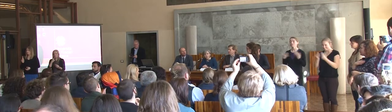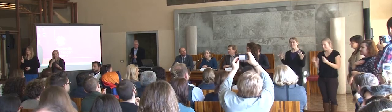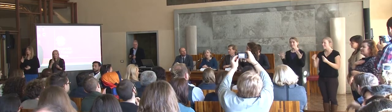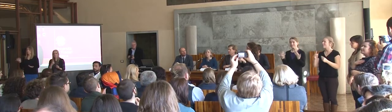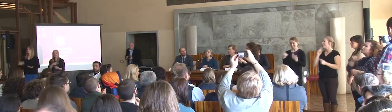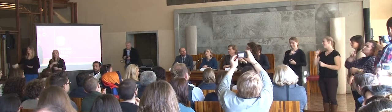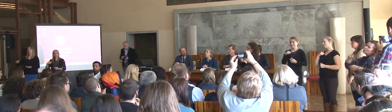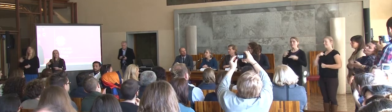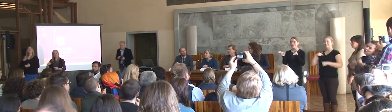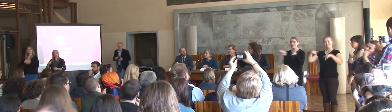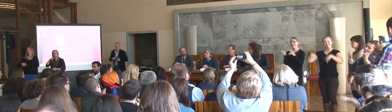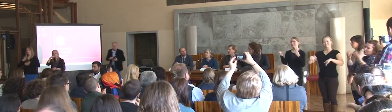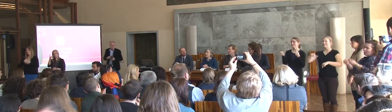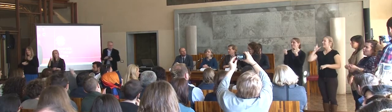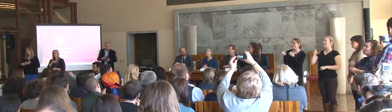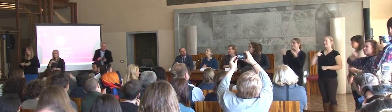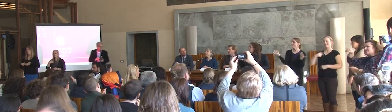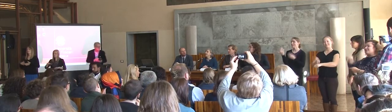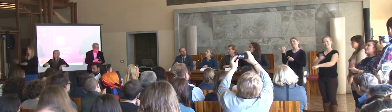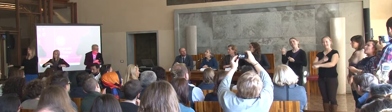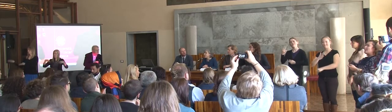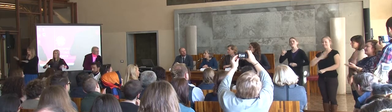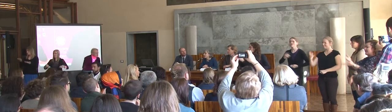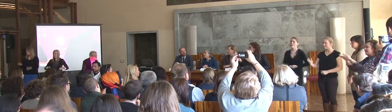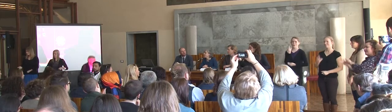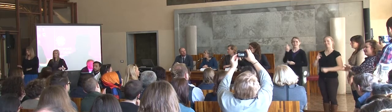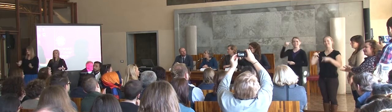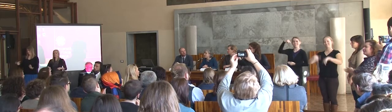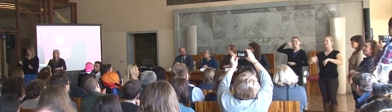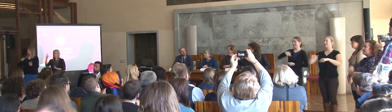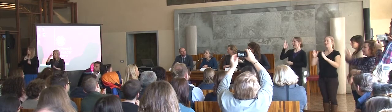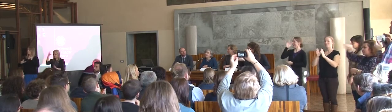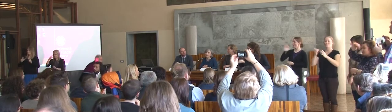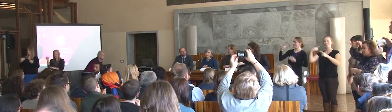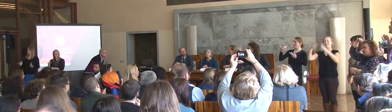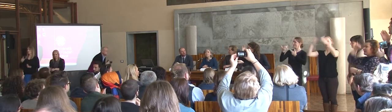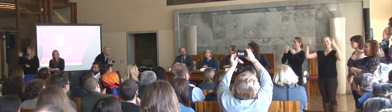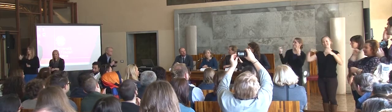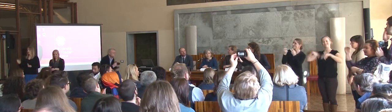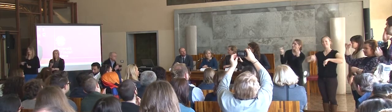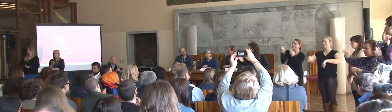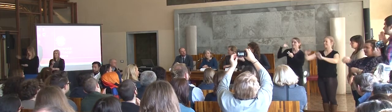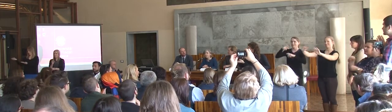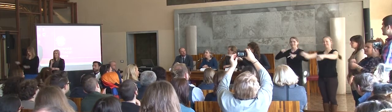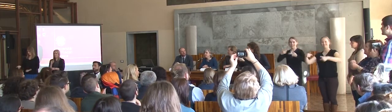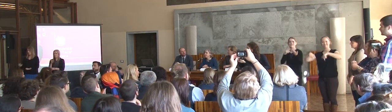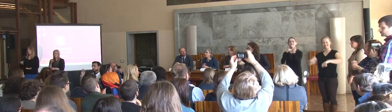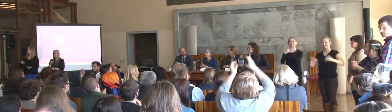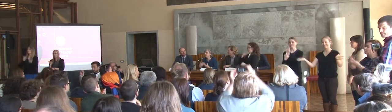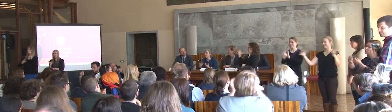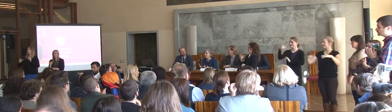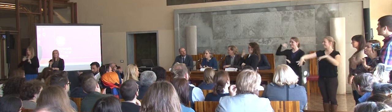we are very proud to host this in Ca' Foscari University of Italy. Ca' Foscari University